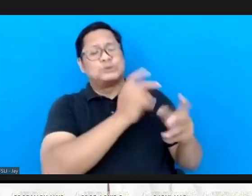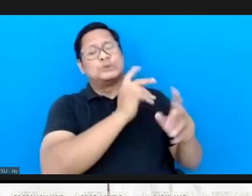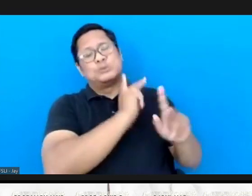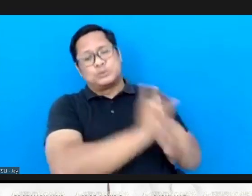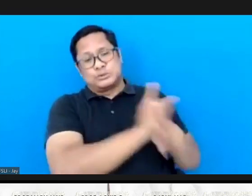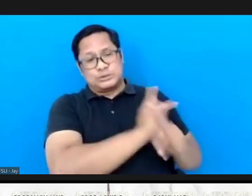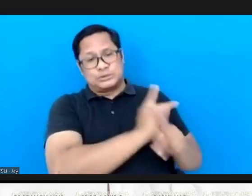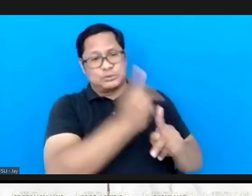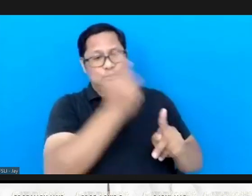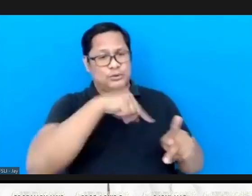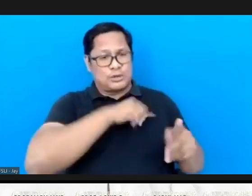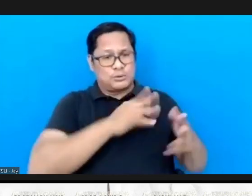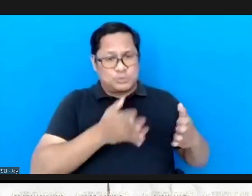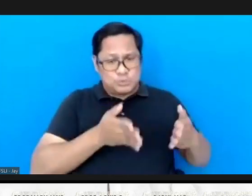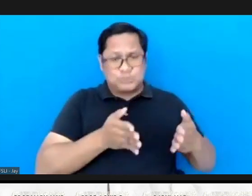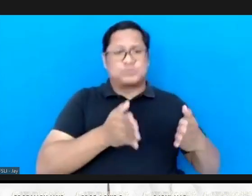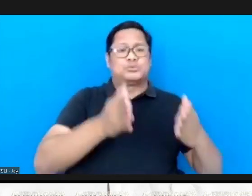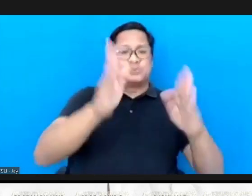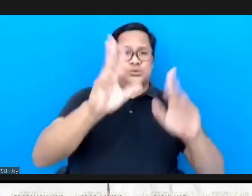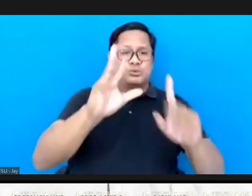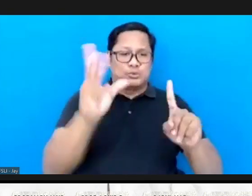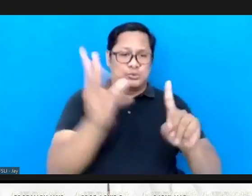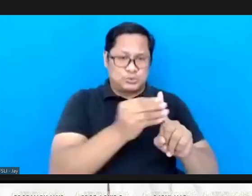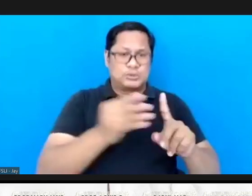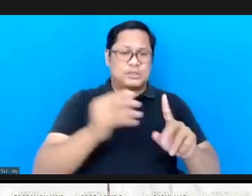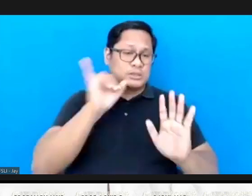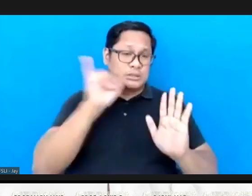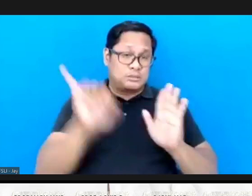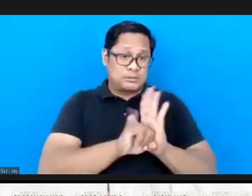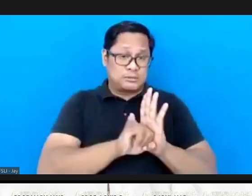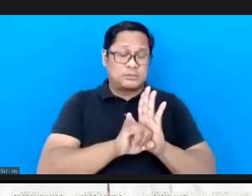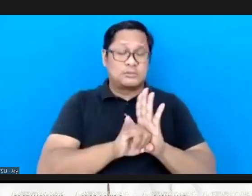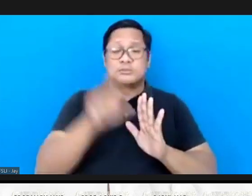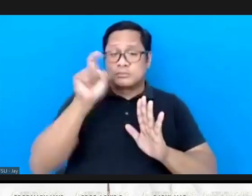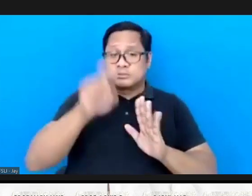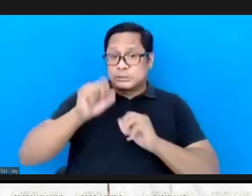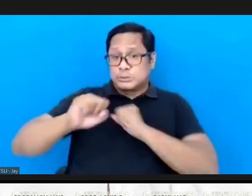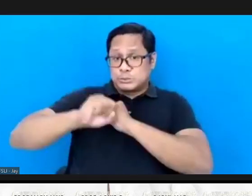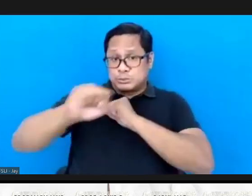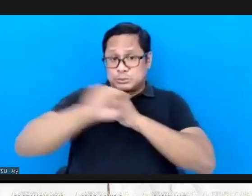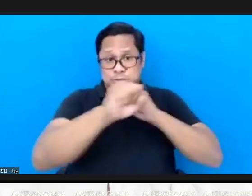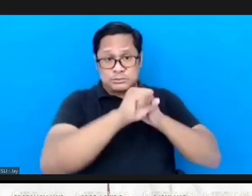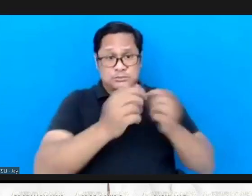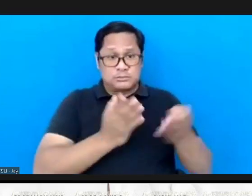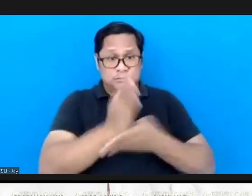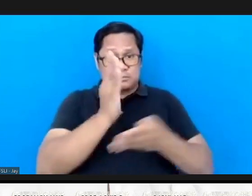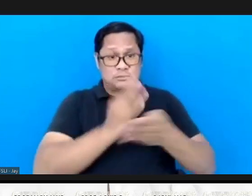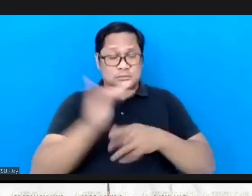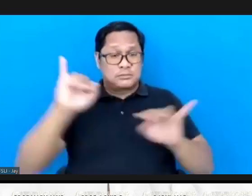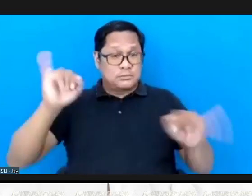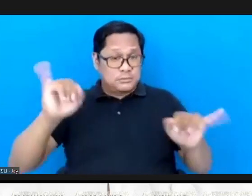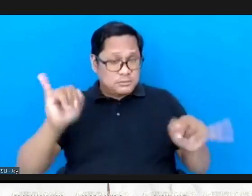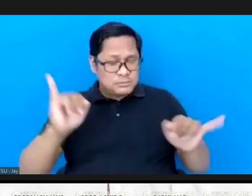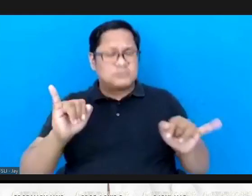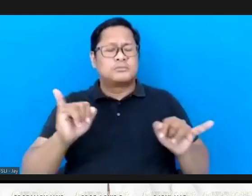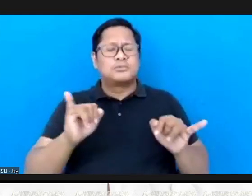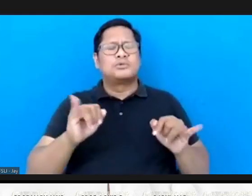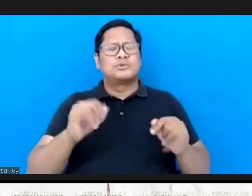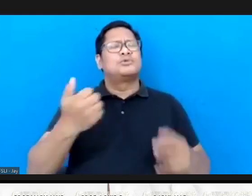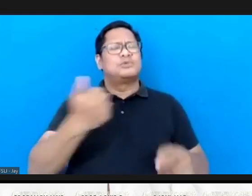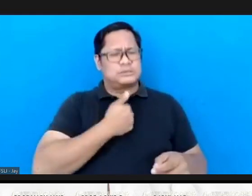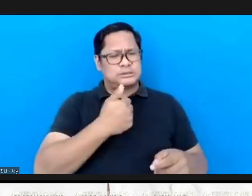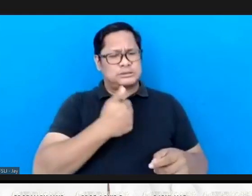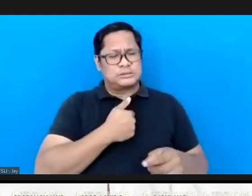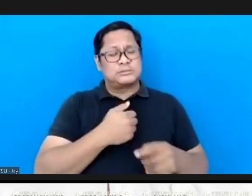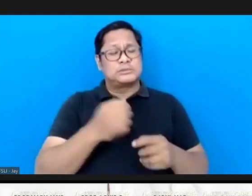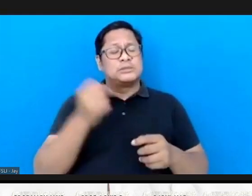our culture and identity. We must promote the rights of the IPs to self-determination